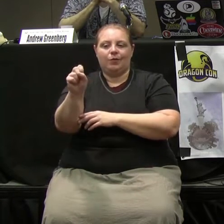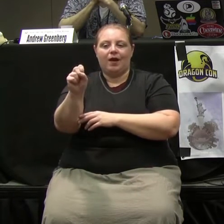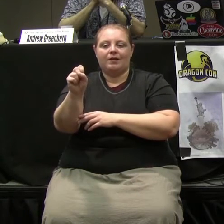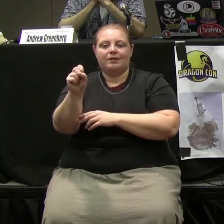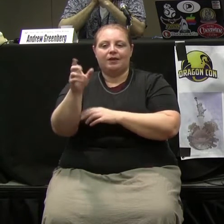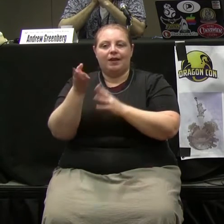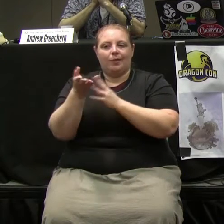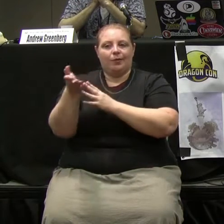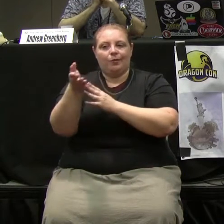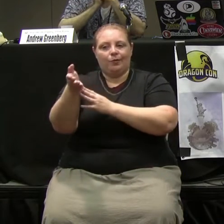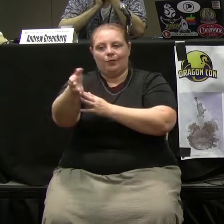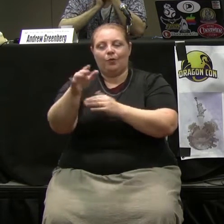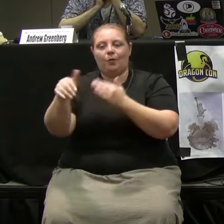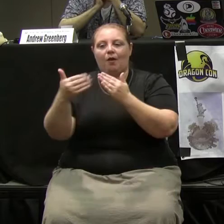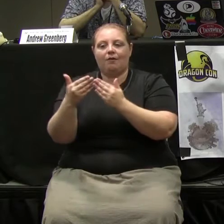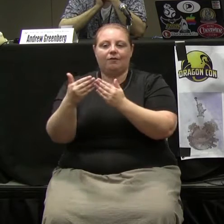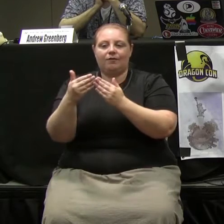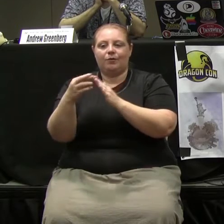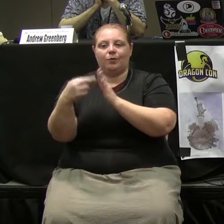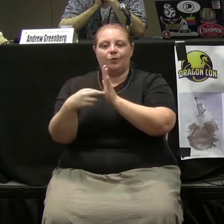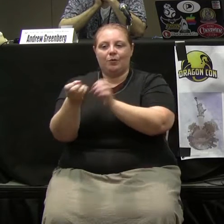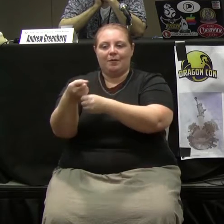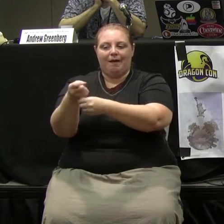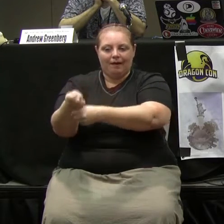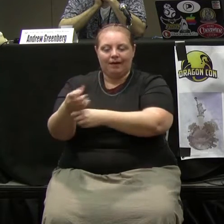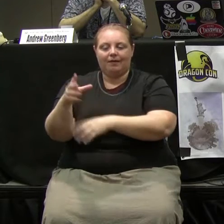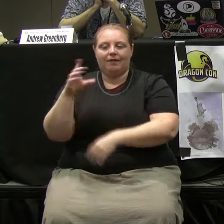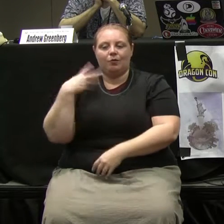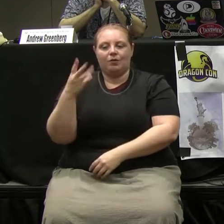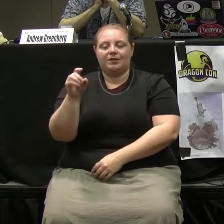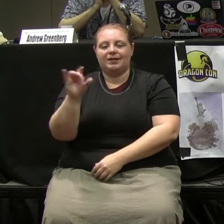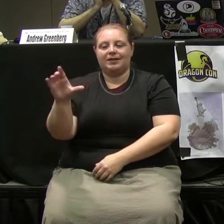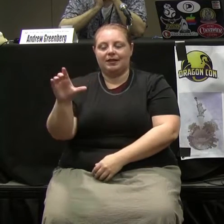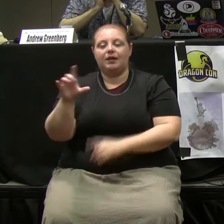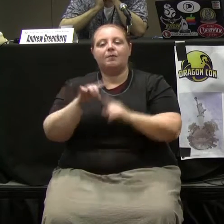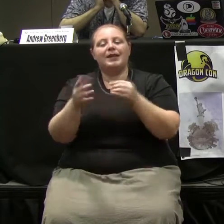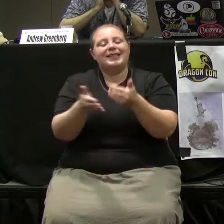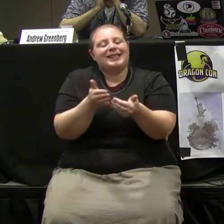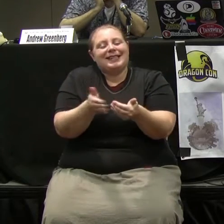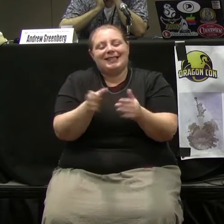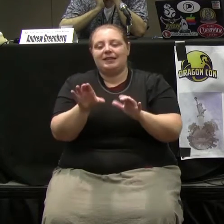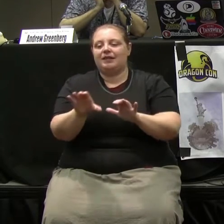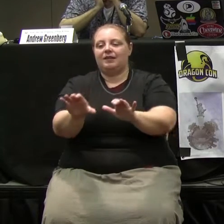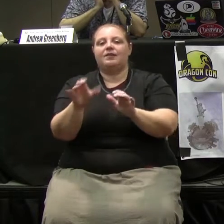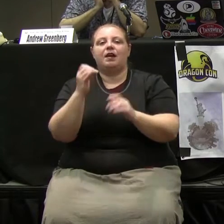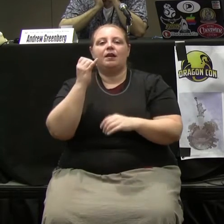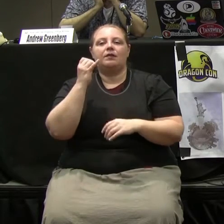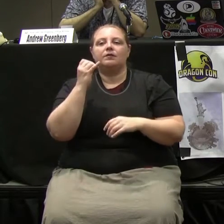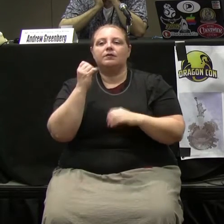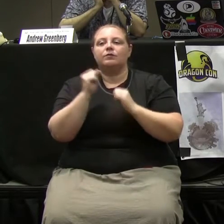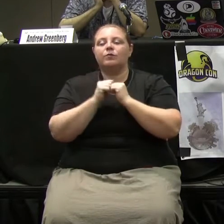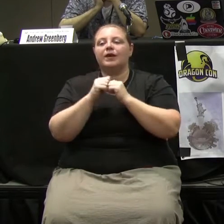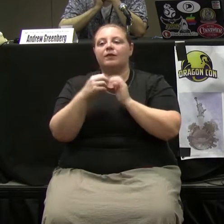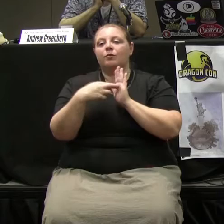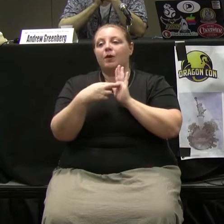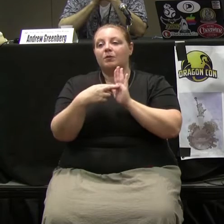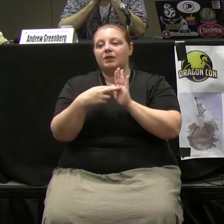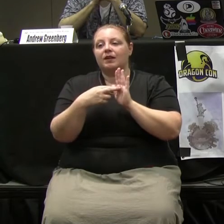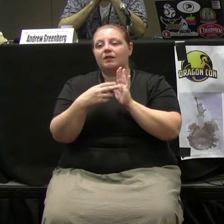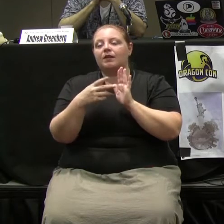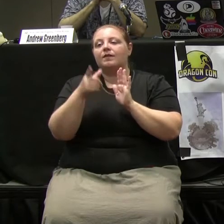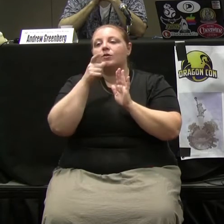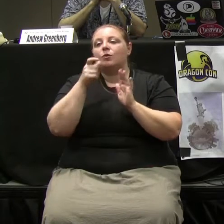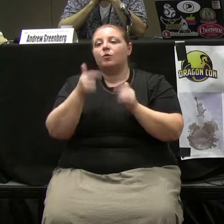DC. And that's easily done, more easily done with, like we said, representatives who live and